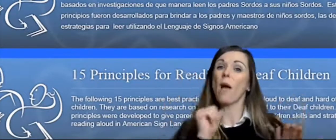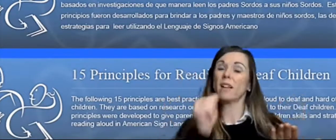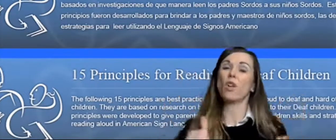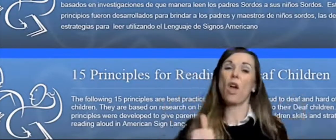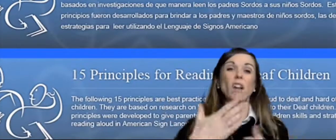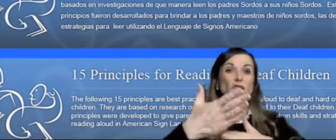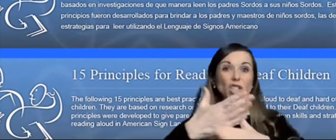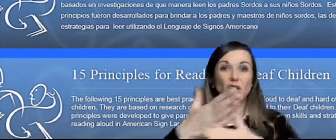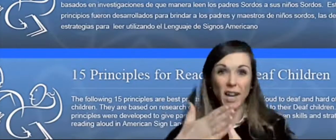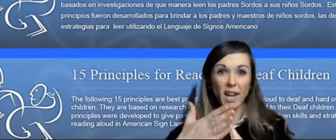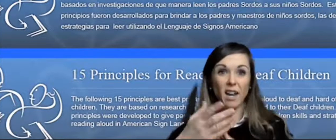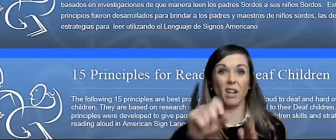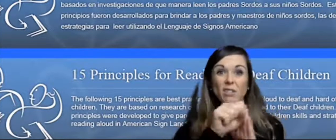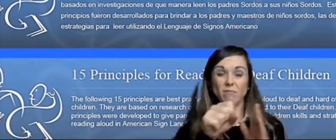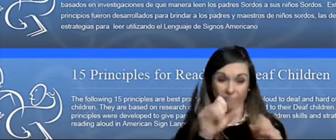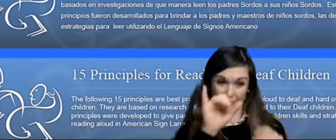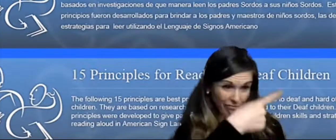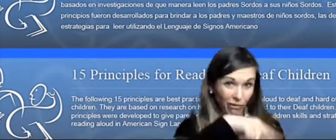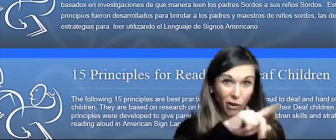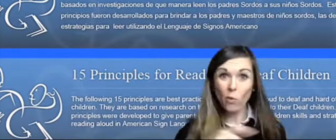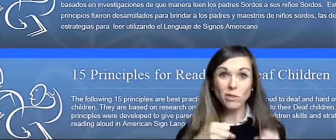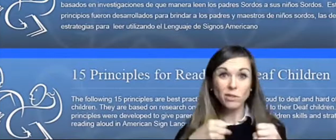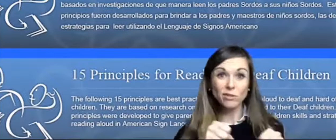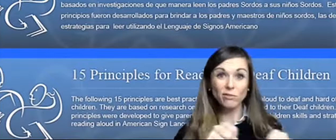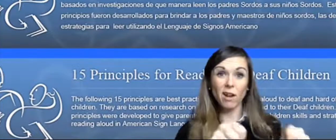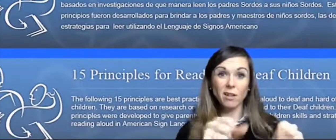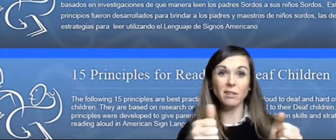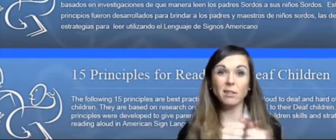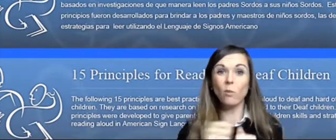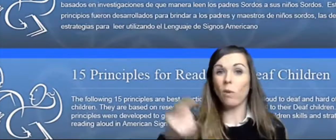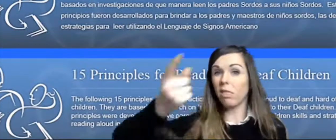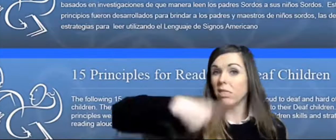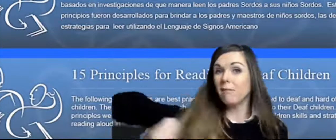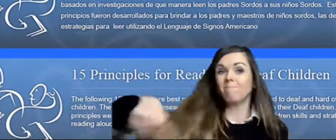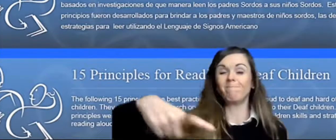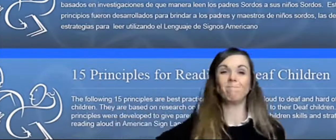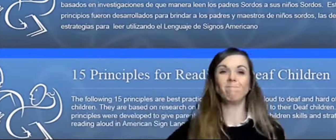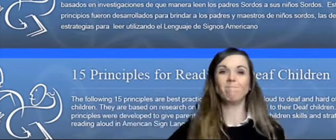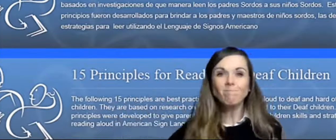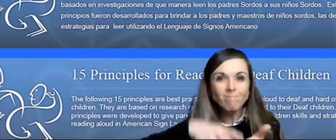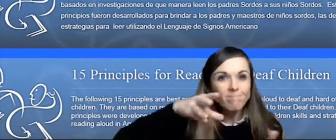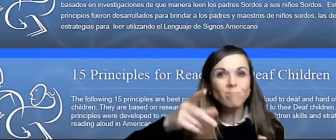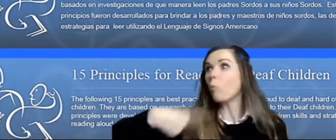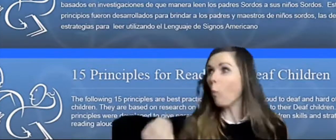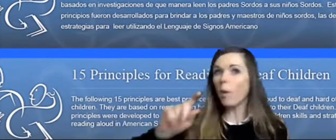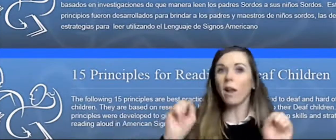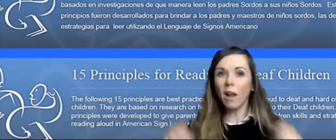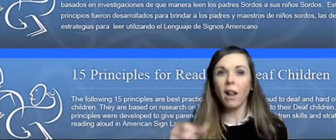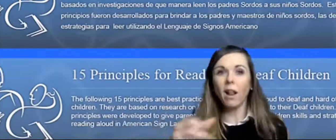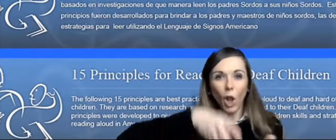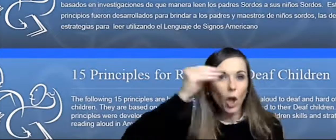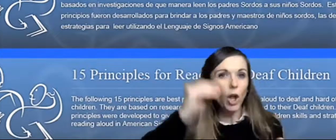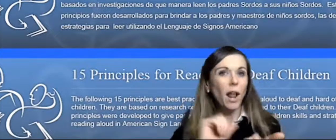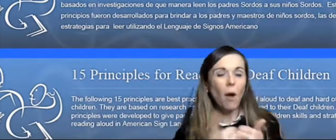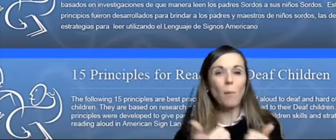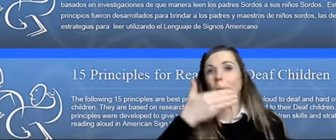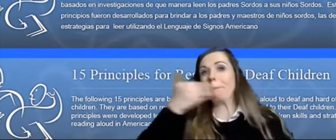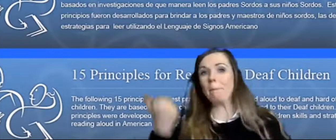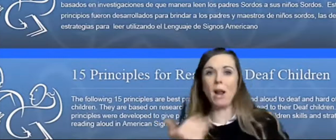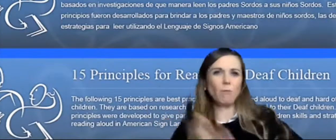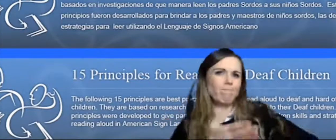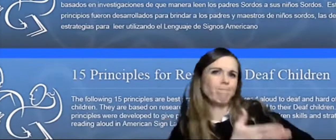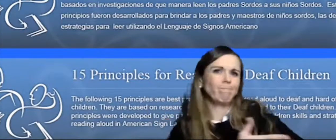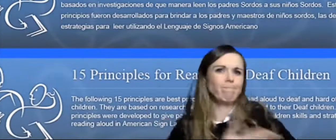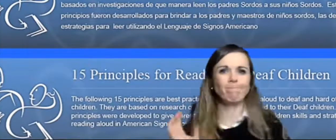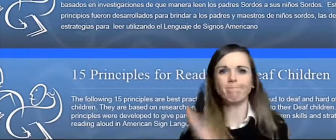So that group of researchers at the Laurent Clair Center for Education decided they needed to share these strategies with all of us.